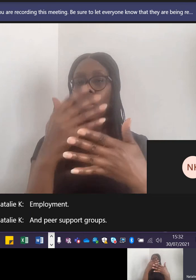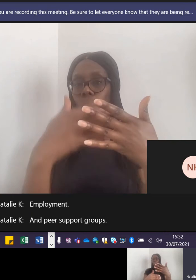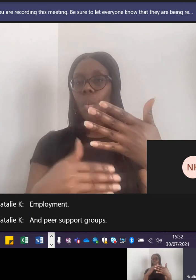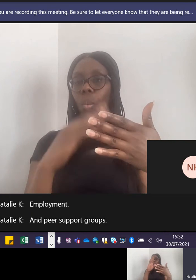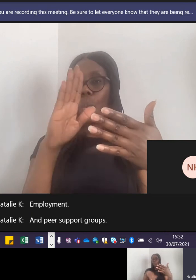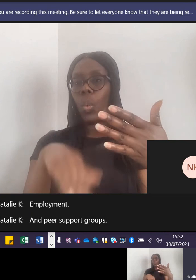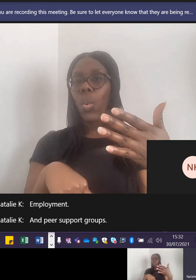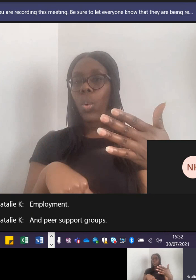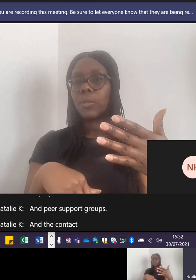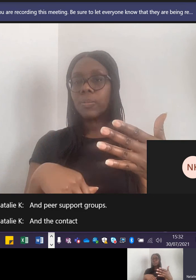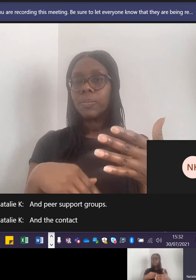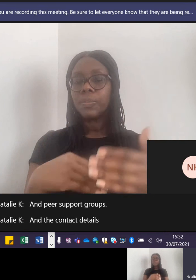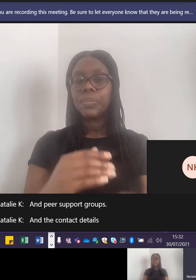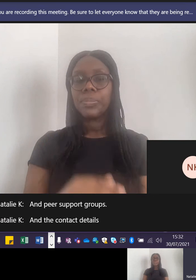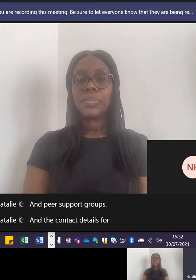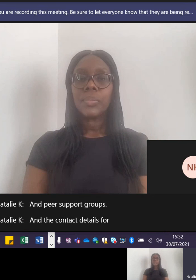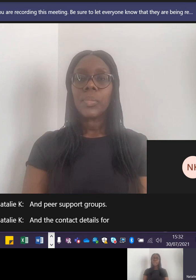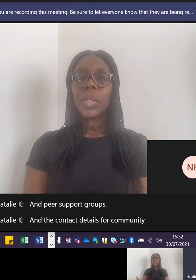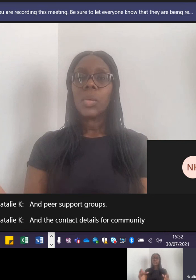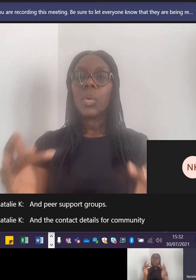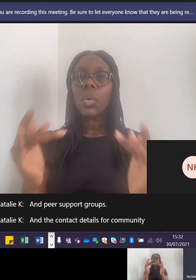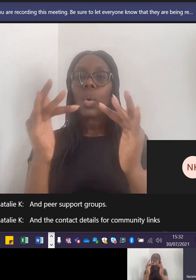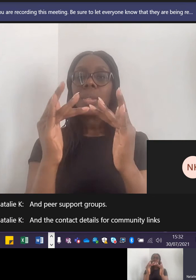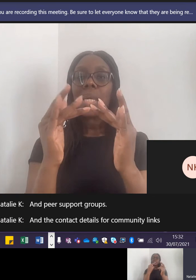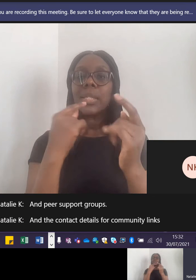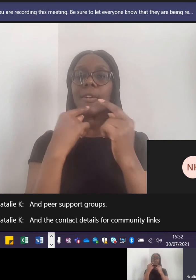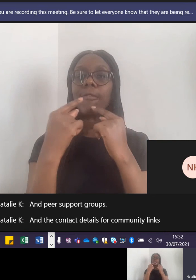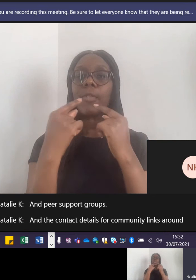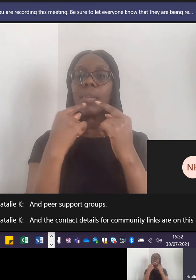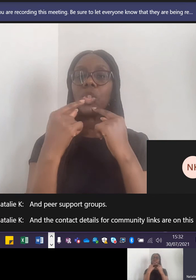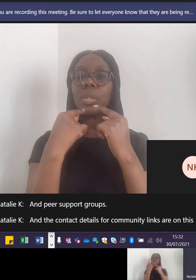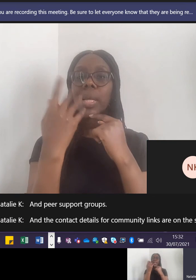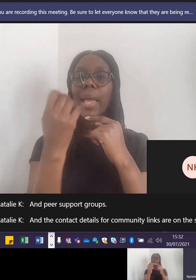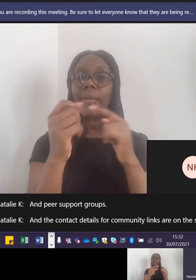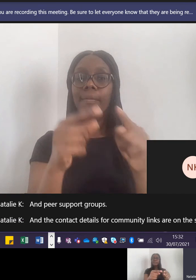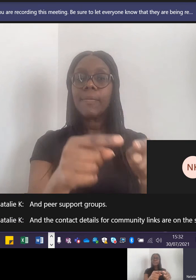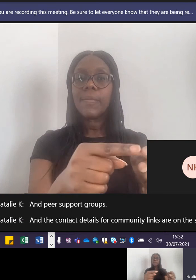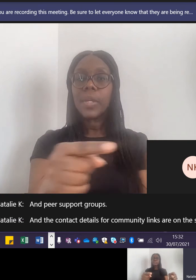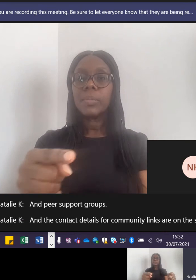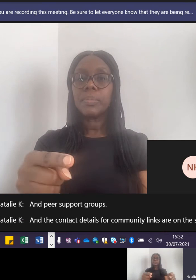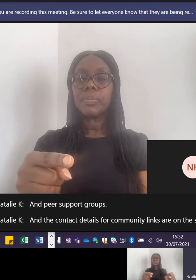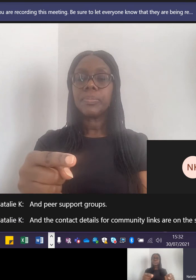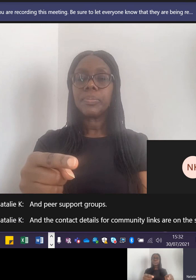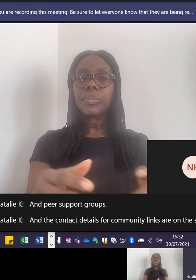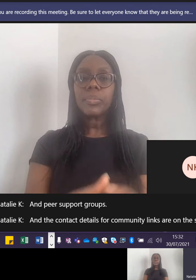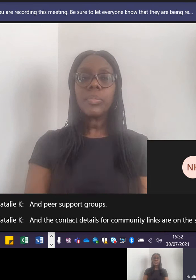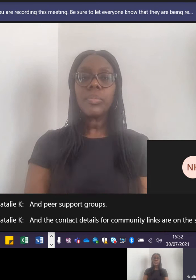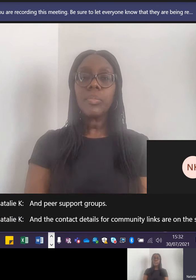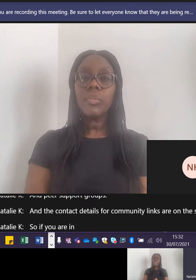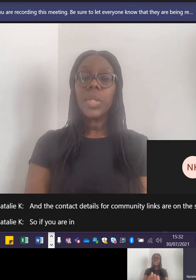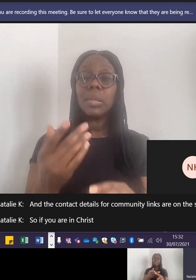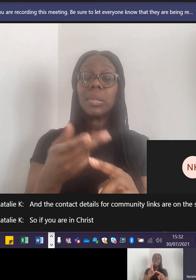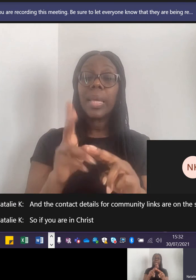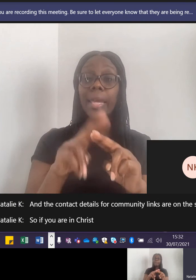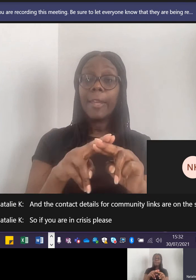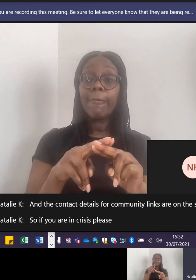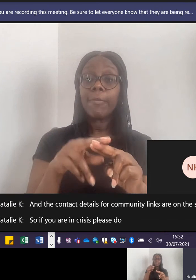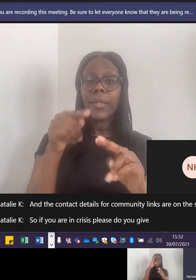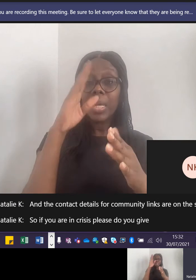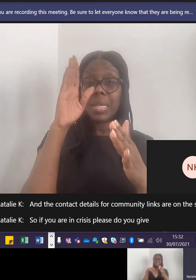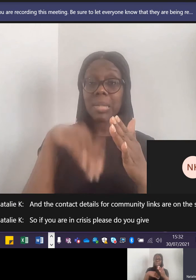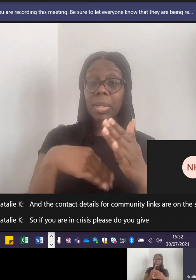And the contact details for Community Links are on the slide. So if you are in crisis, please do give